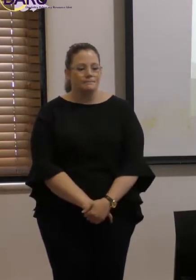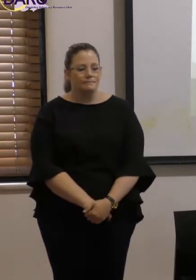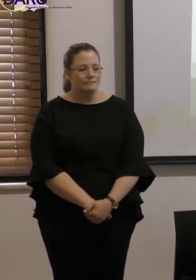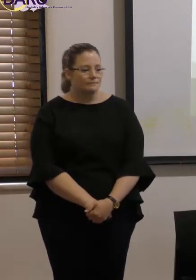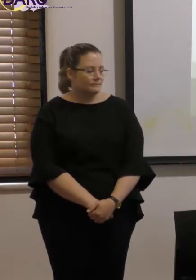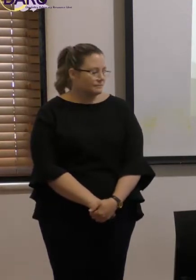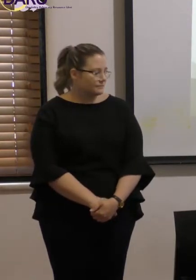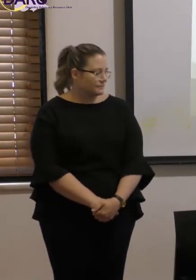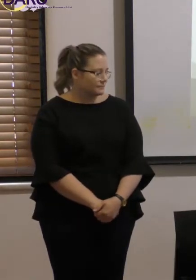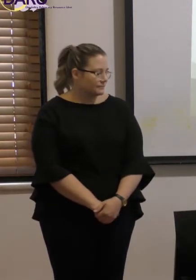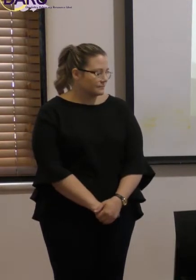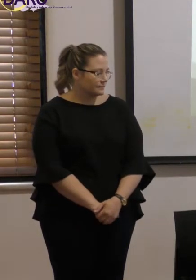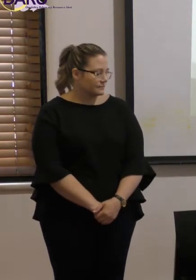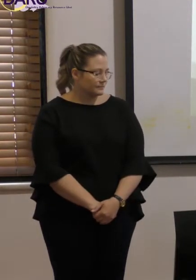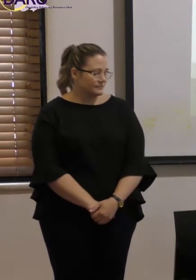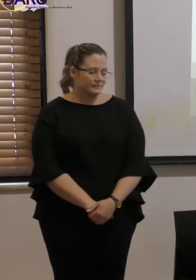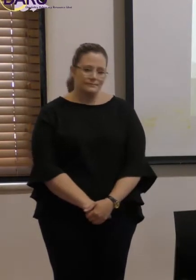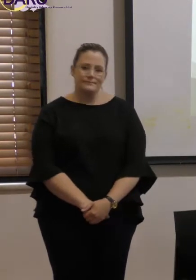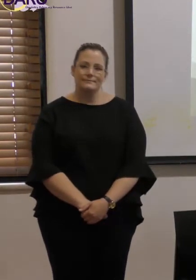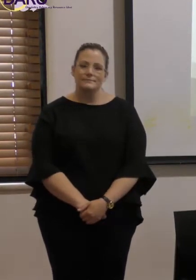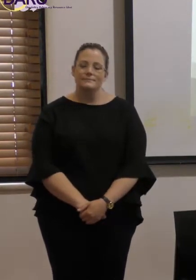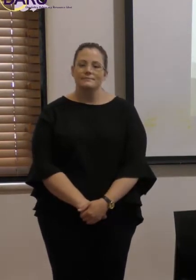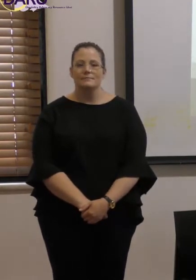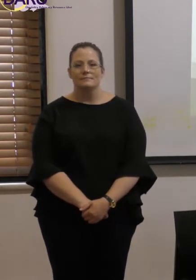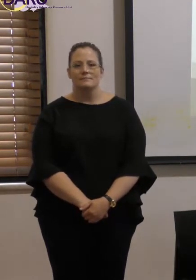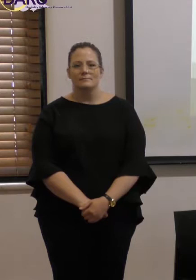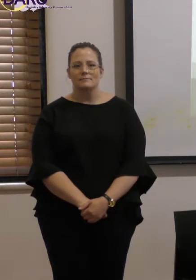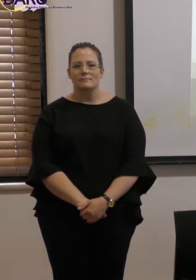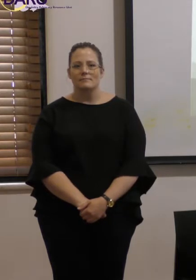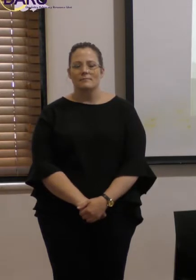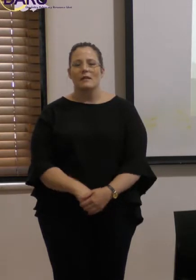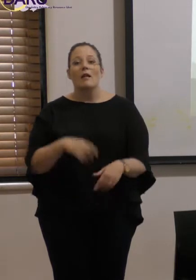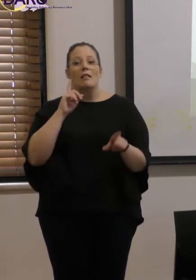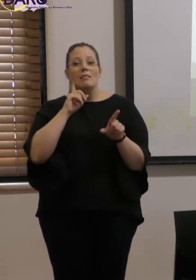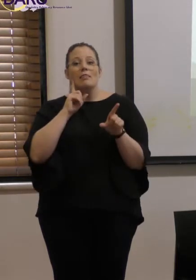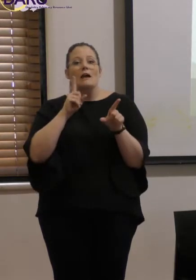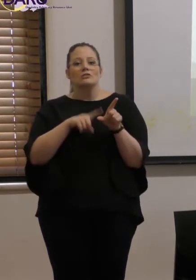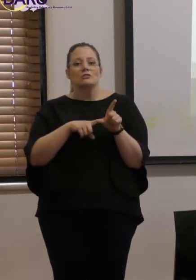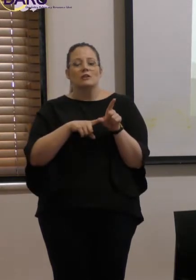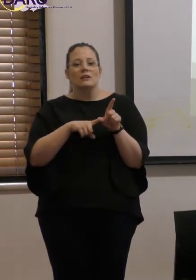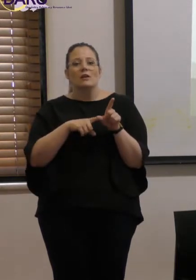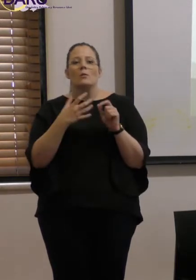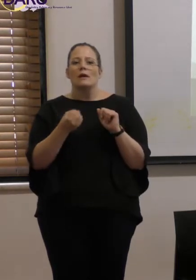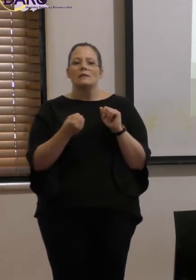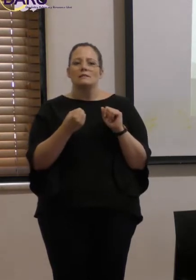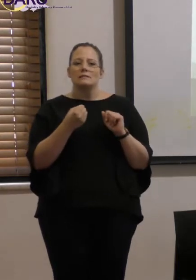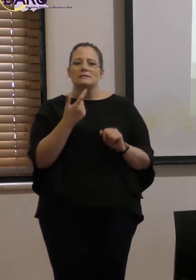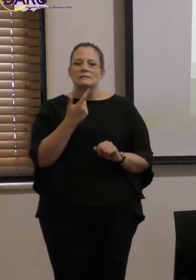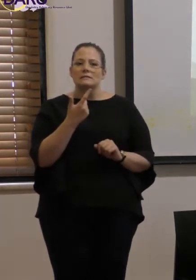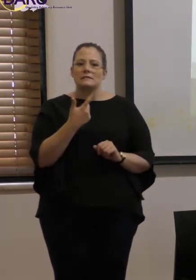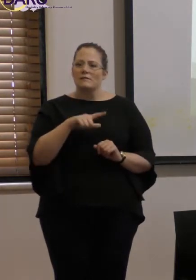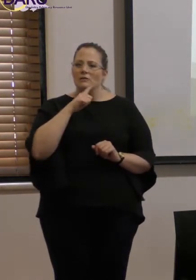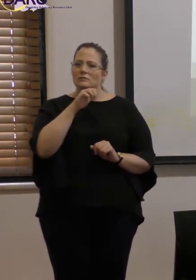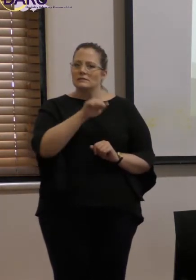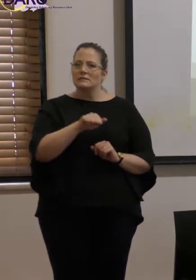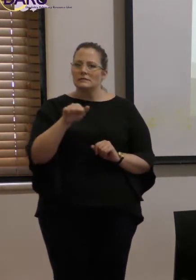Okay, so last year we had, it was a bit down, usually we have over 1,000, but we had 766 participants.